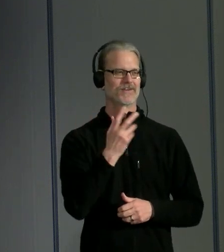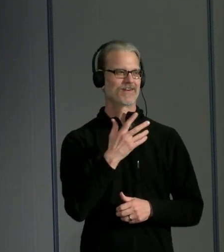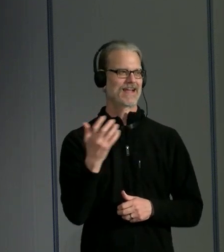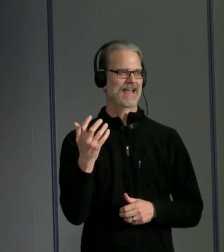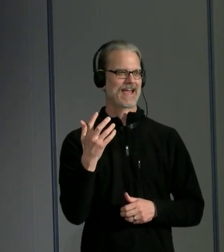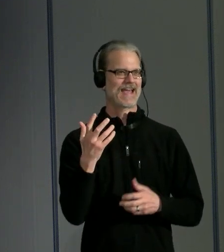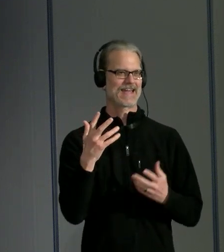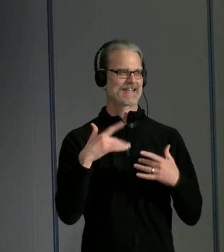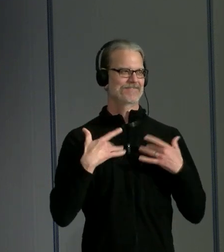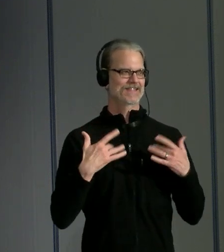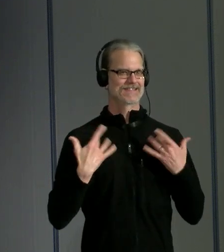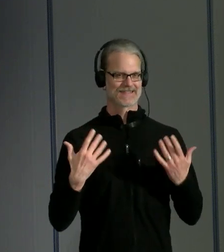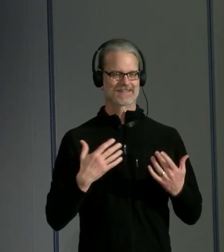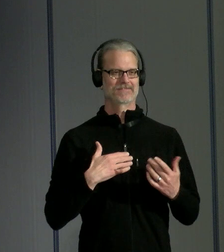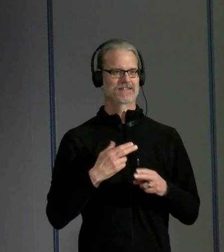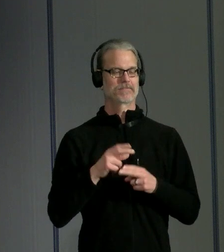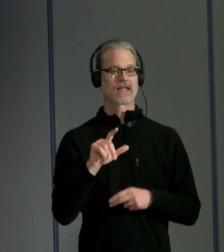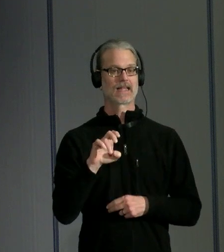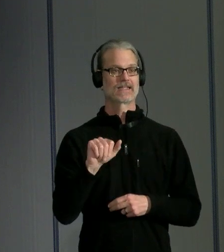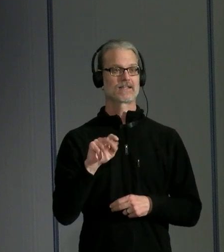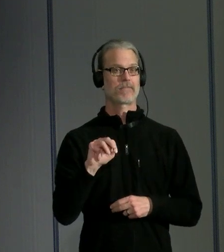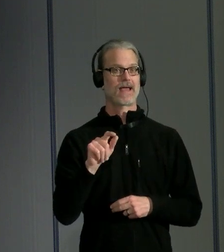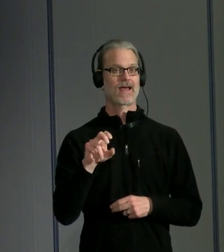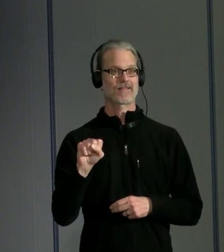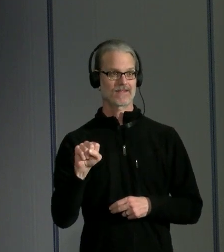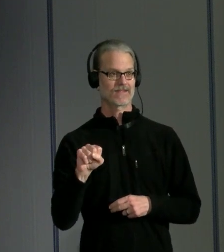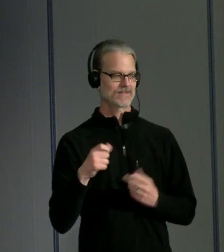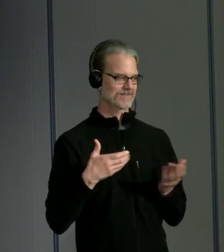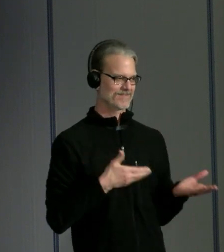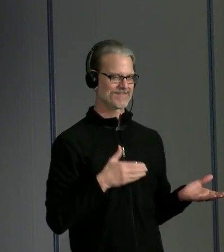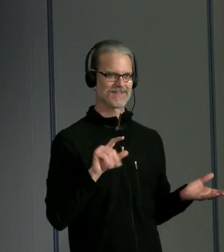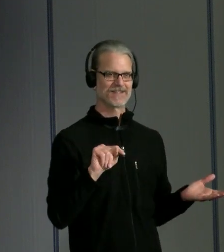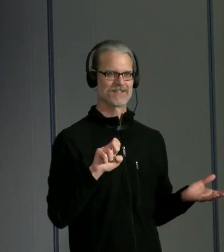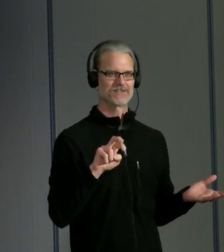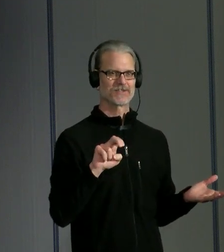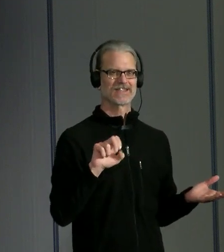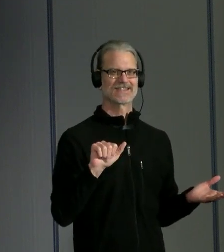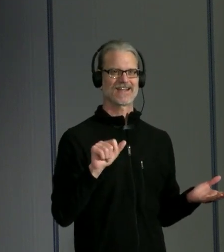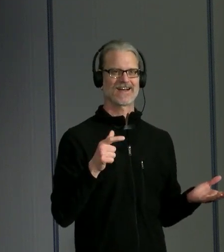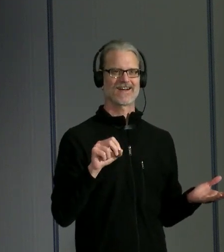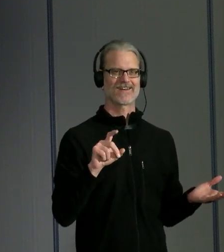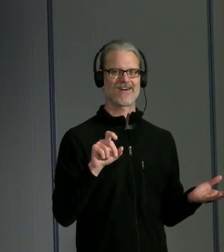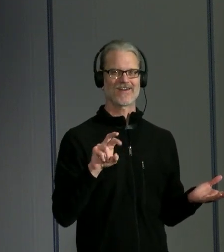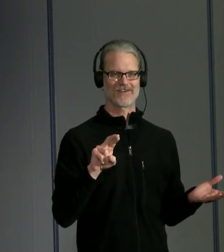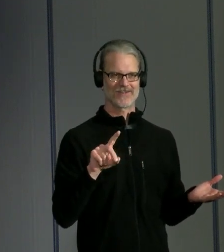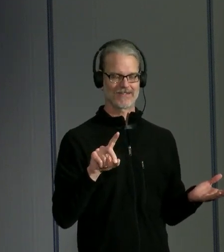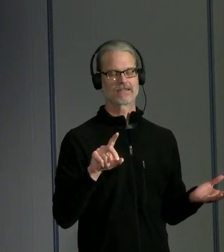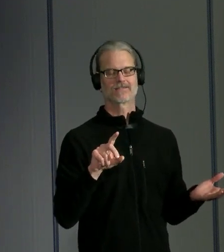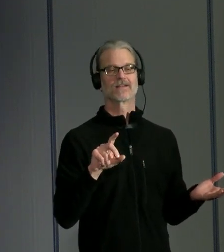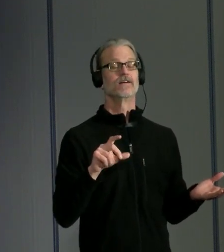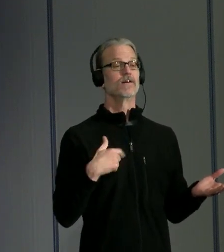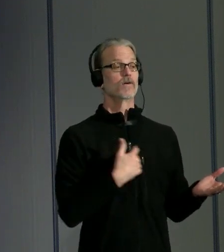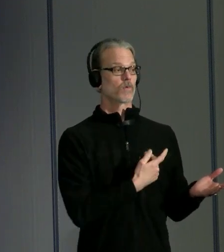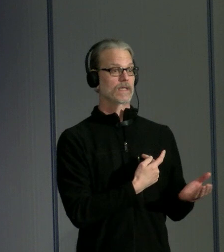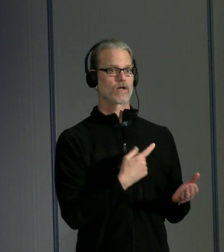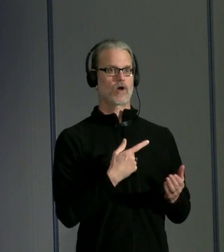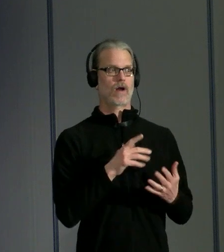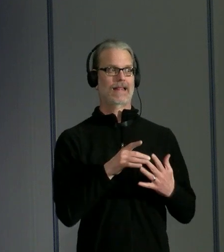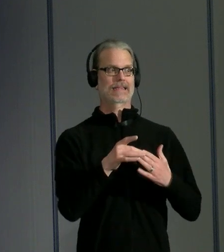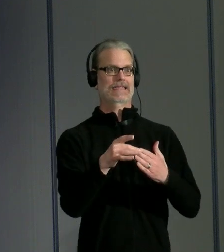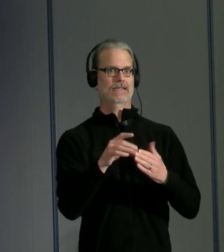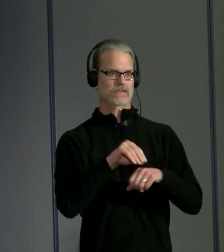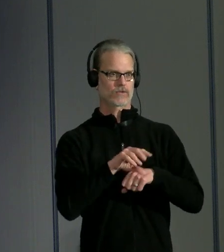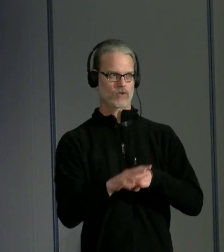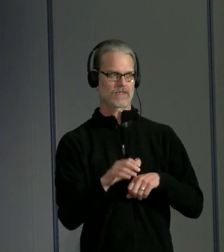My name is Lisa Mathis, and I'm joined up here by my colleague Teresa Goddard. We are both lead consultants at the